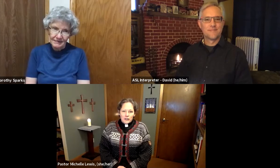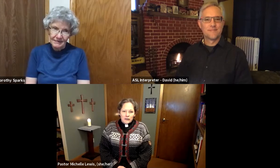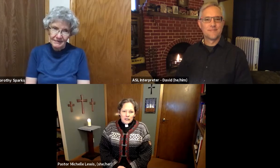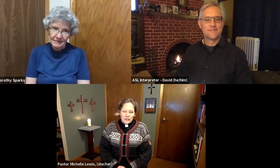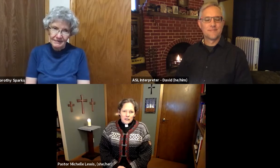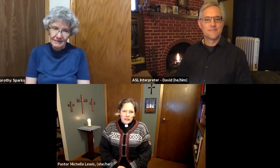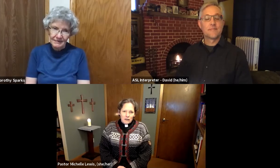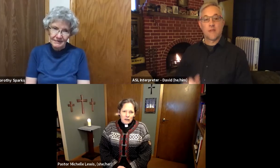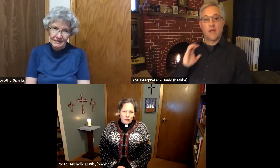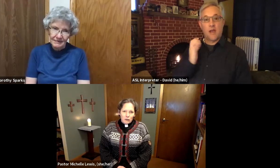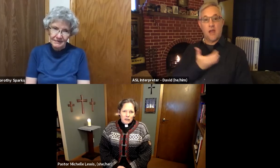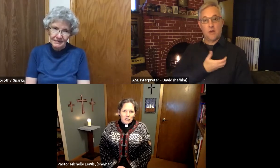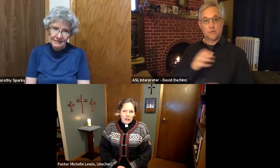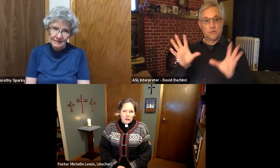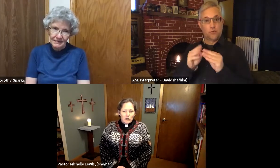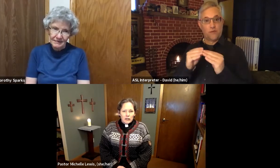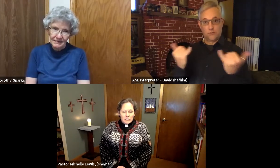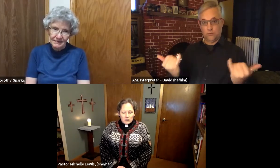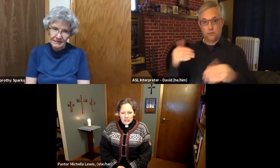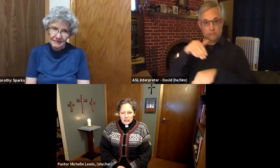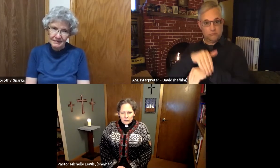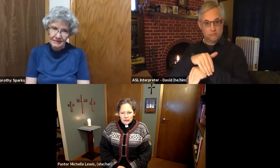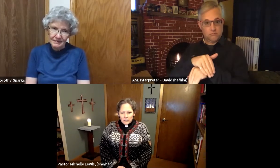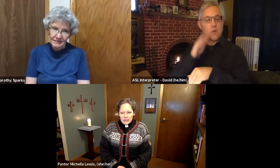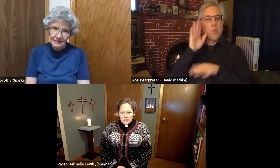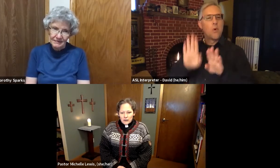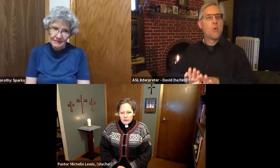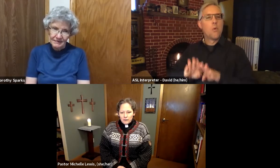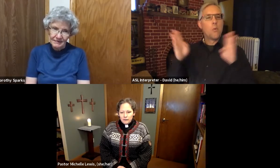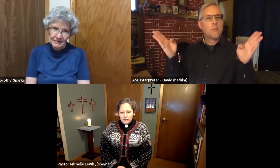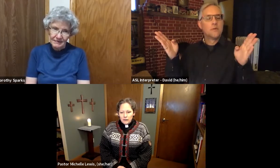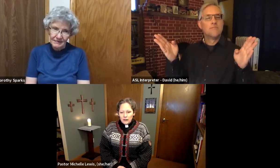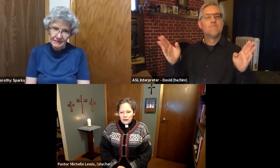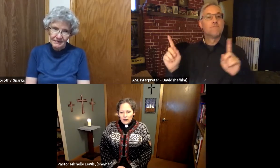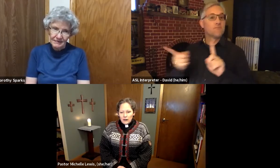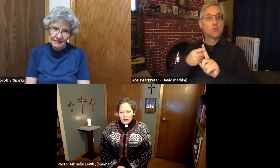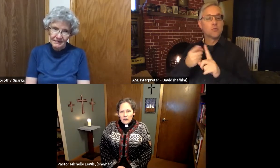Our service this evening will begin with some stillness.